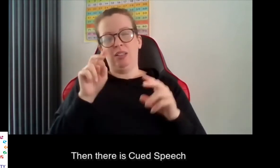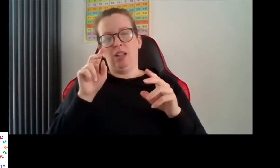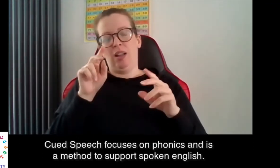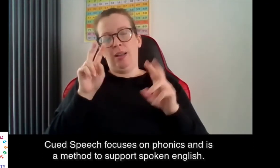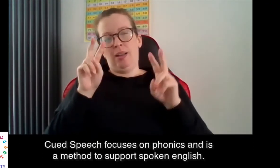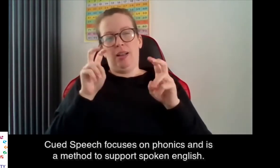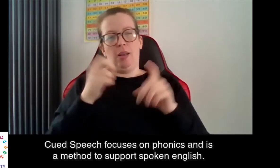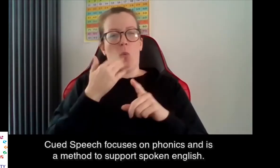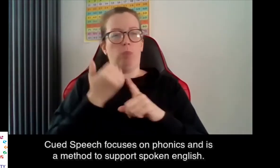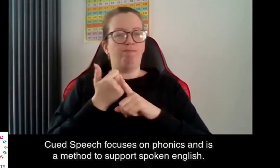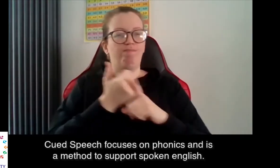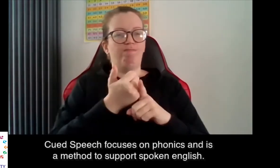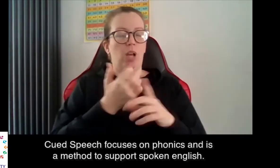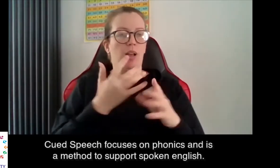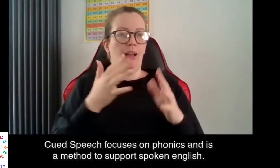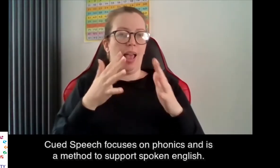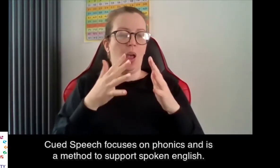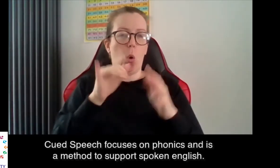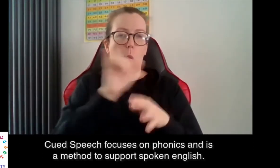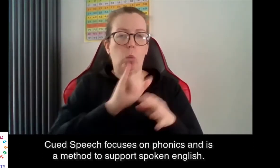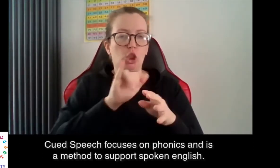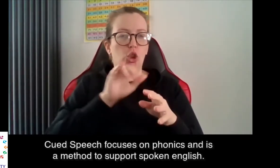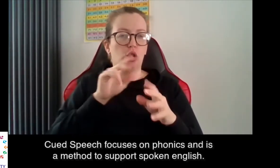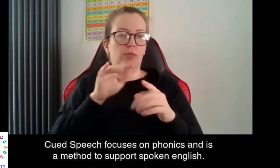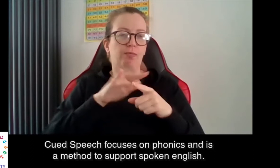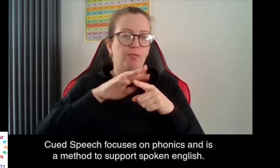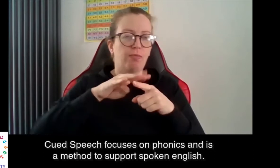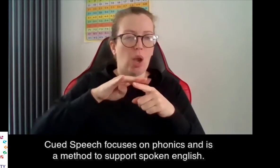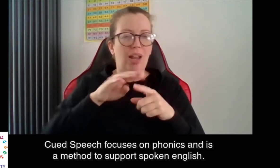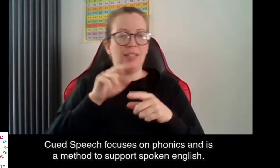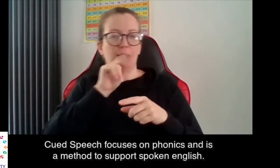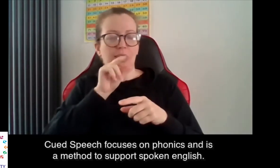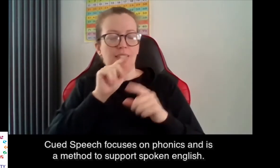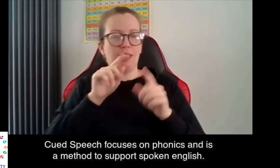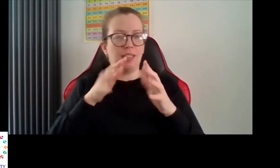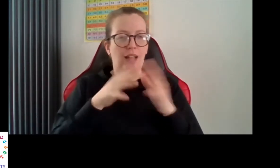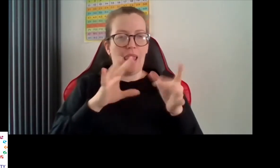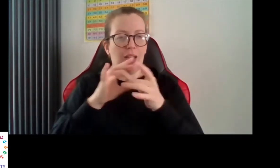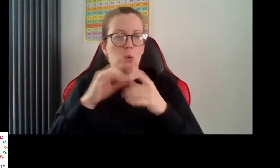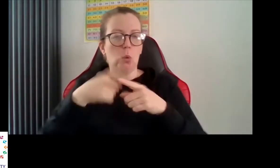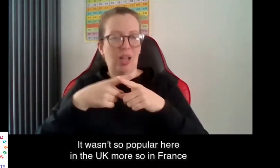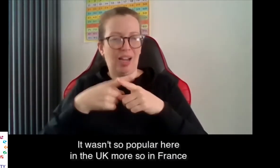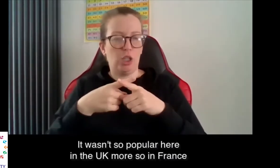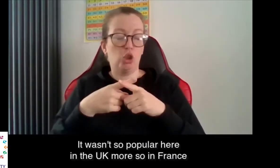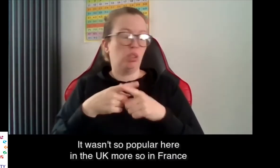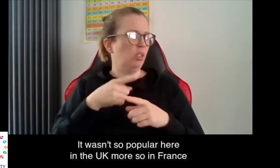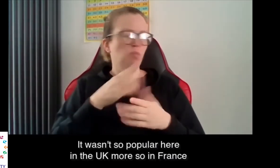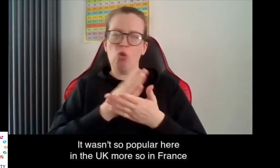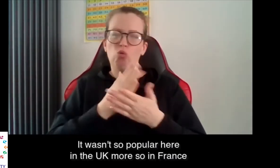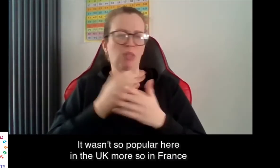QToD speech focuses on phonics and is a method to support spoken English. it wasn't so popular here in the